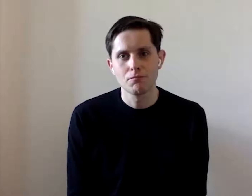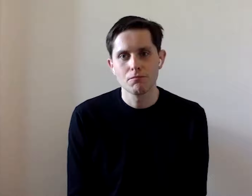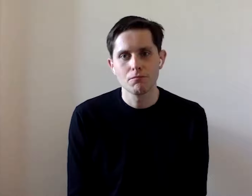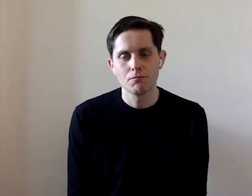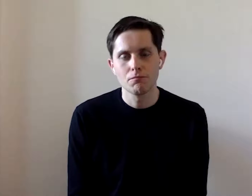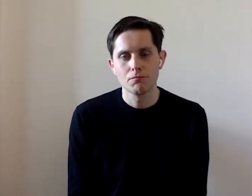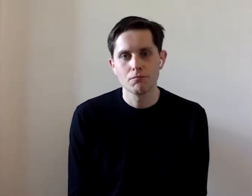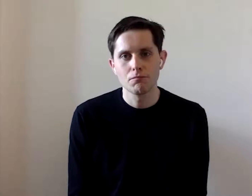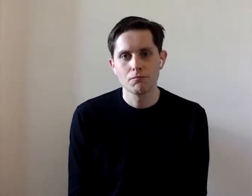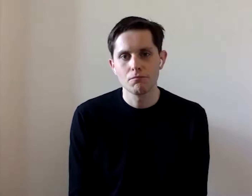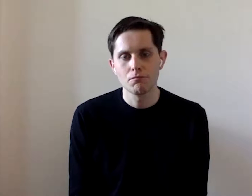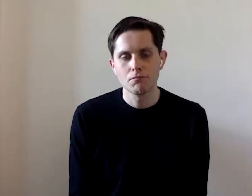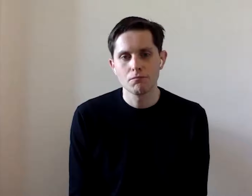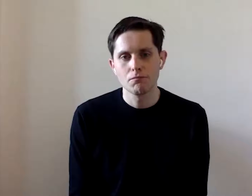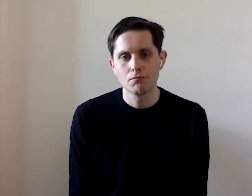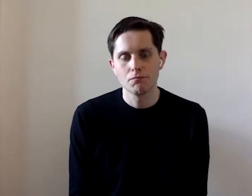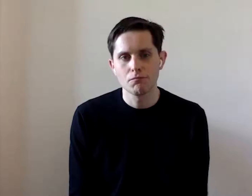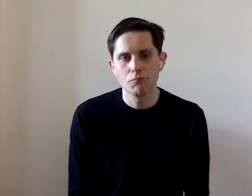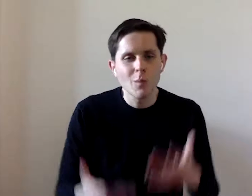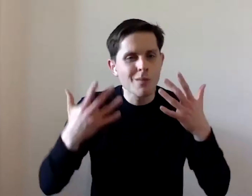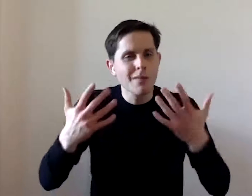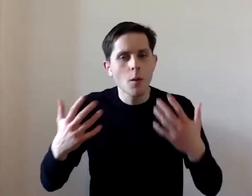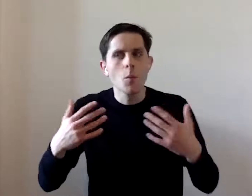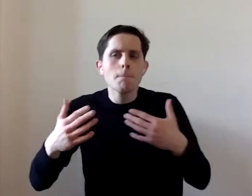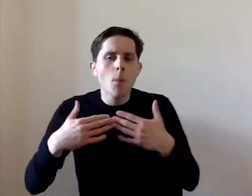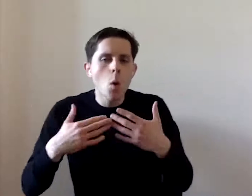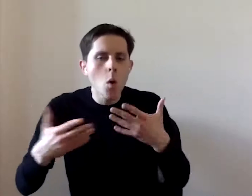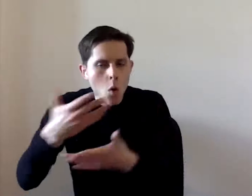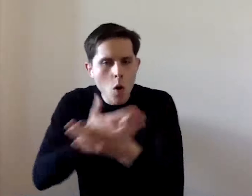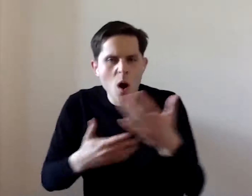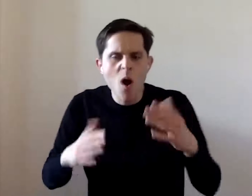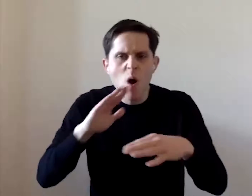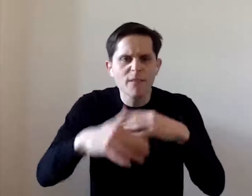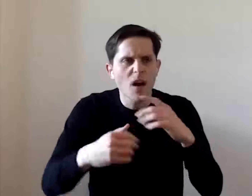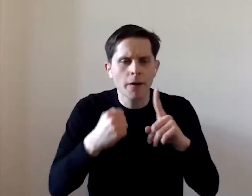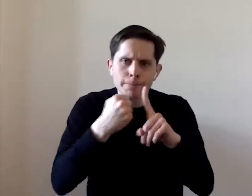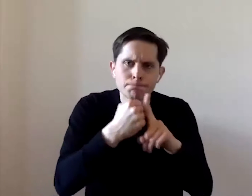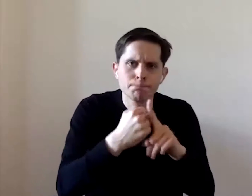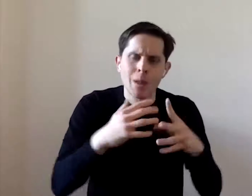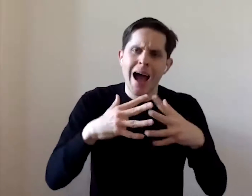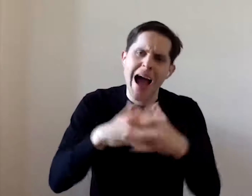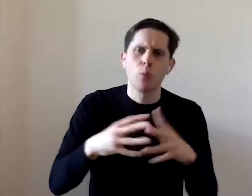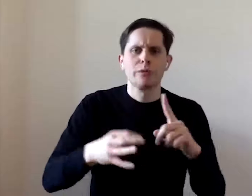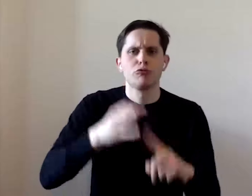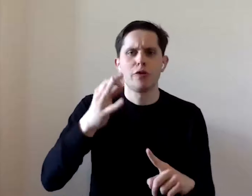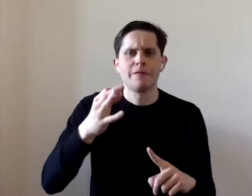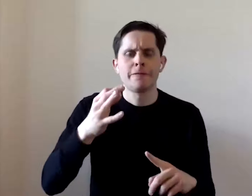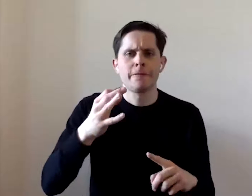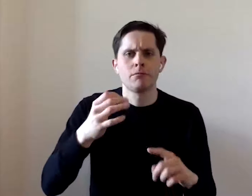think to sort of move things forward to sort of a more propositional, speculative tone